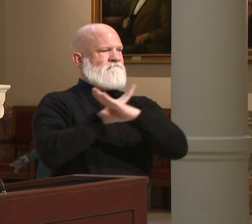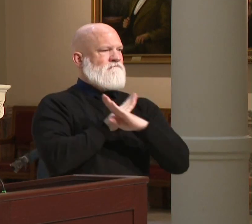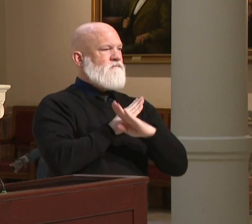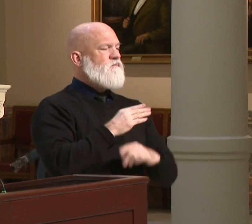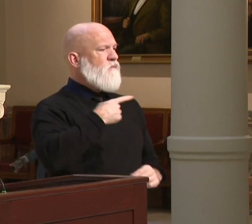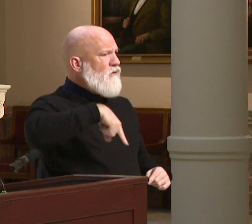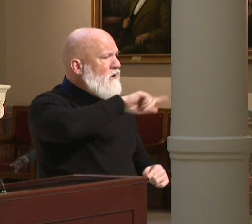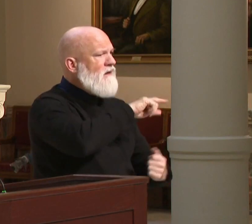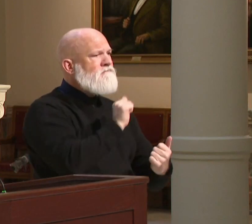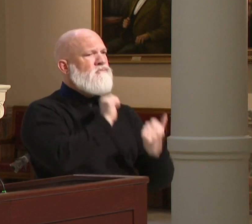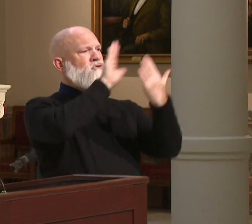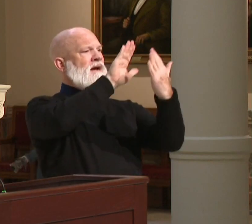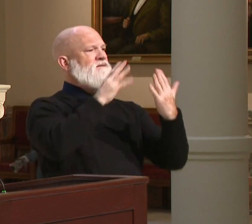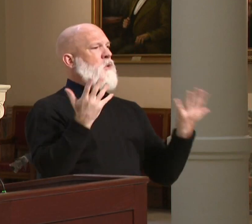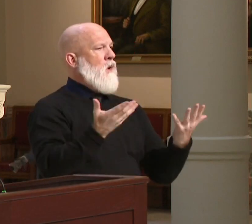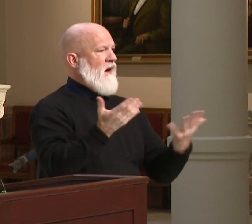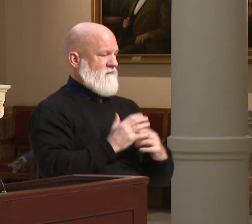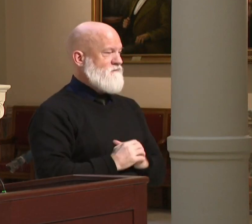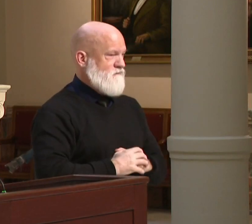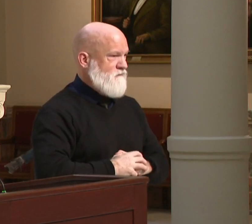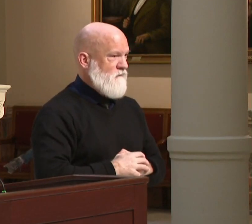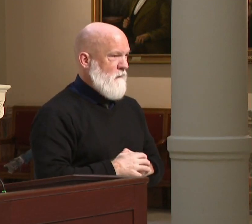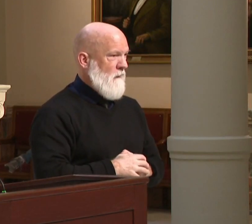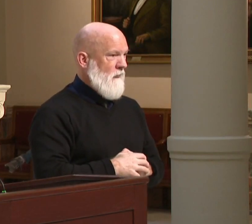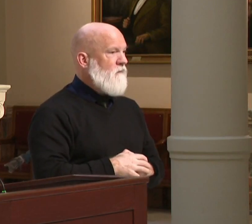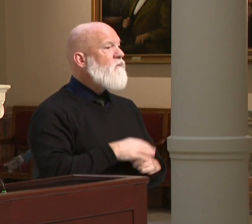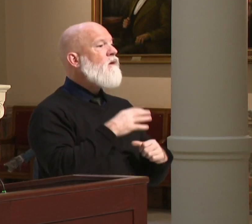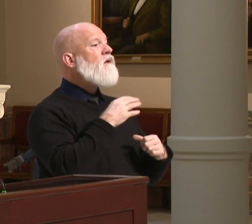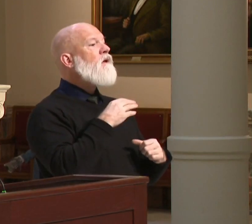administration. As I have said when the